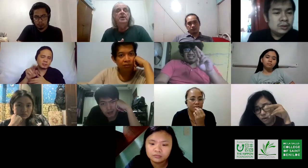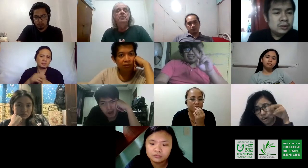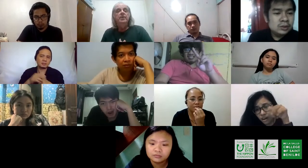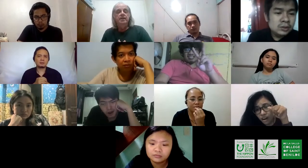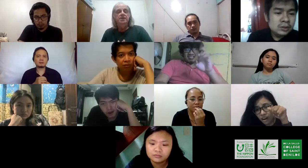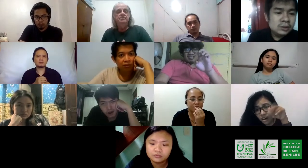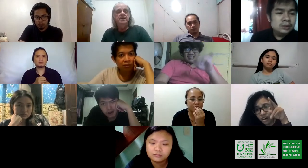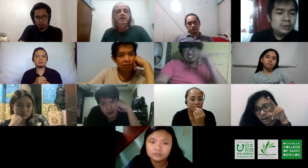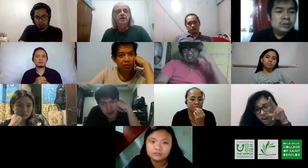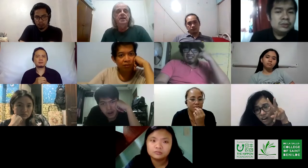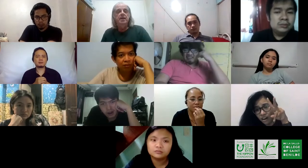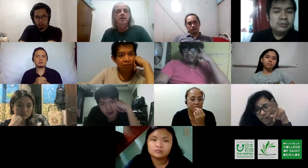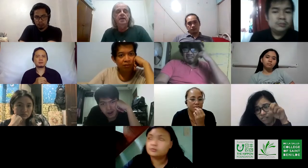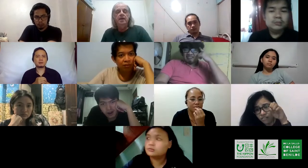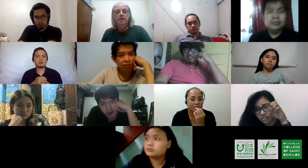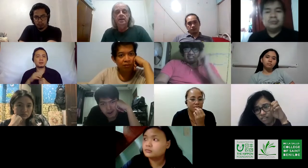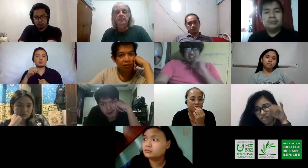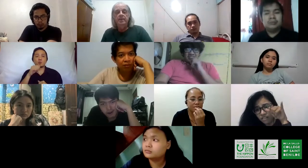Spellman,